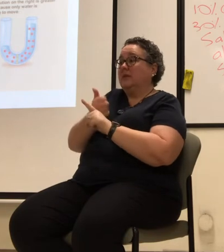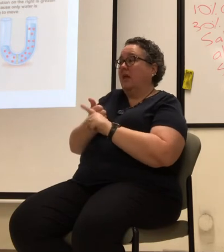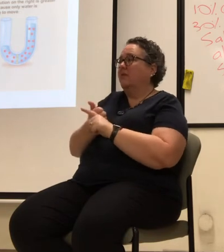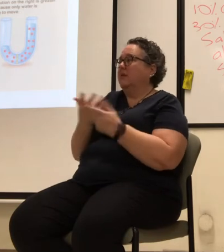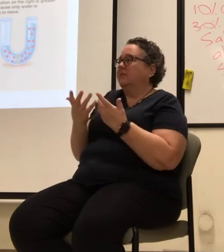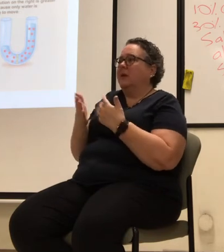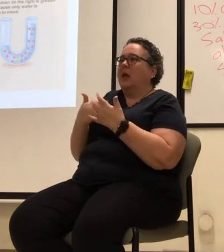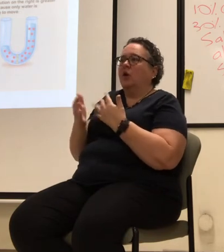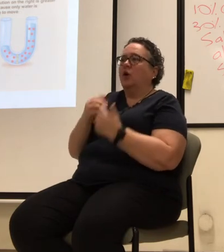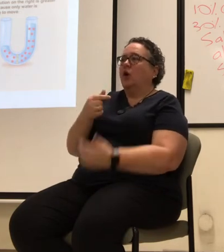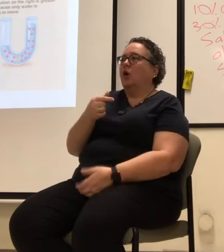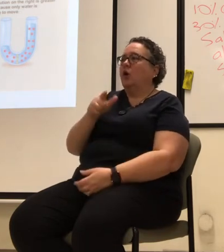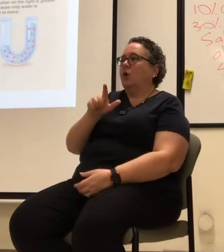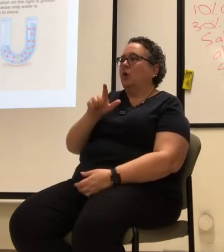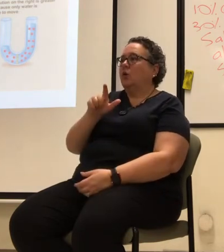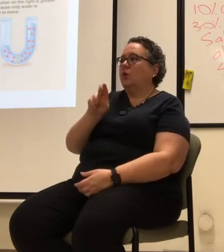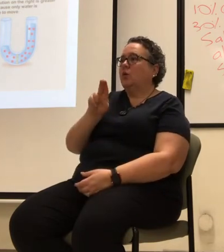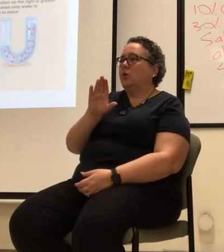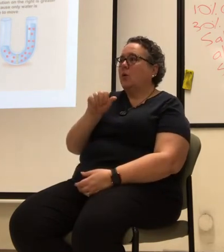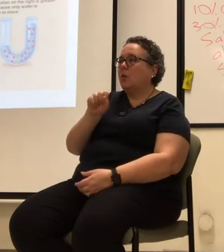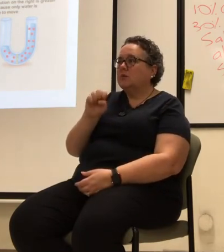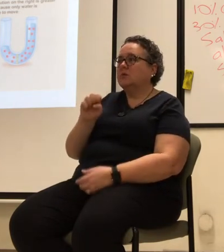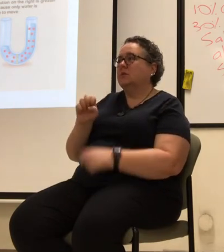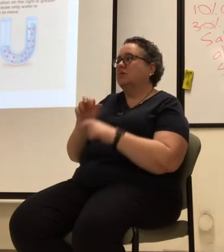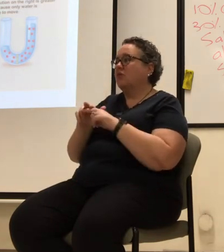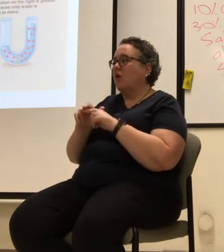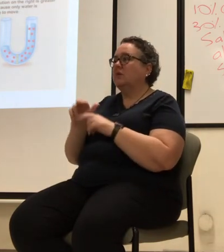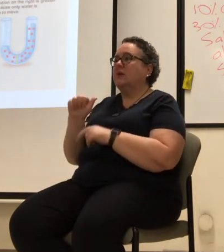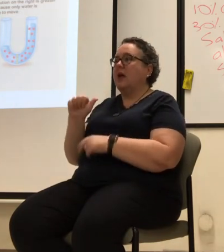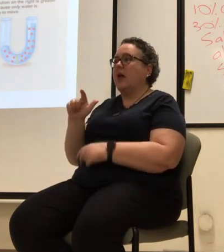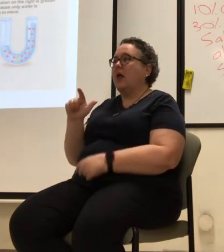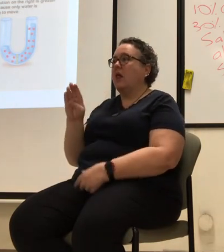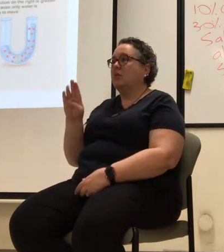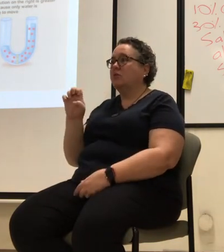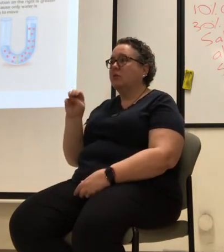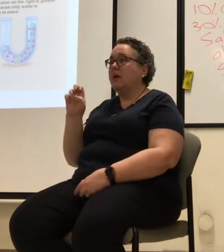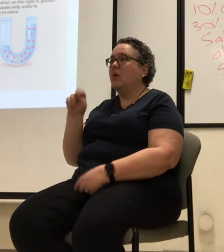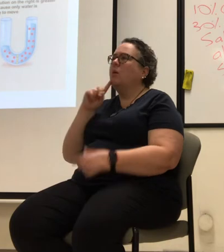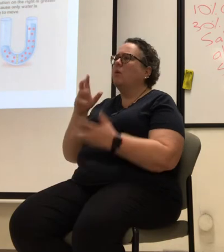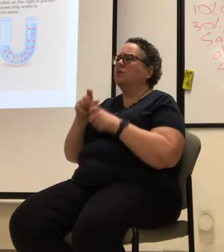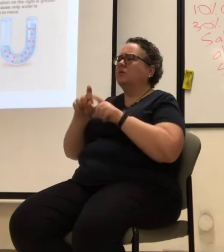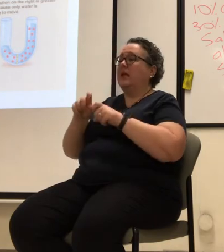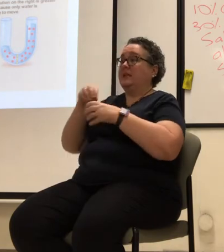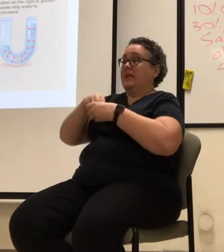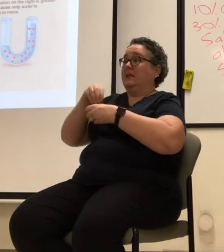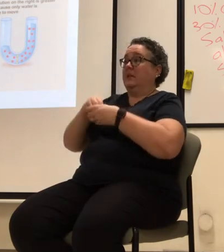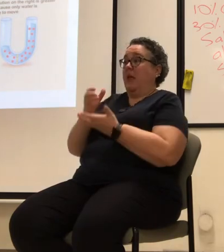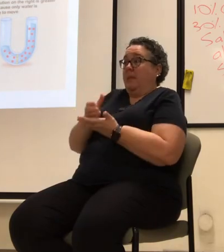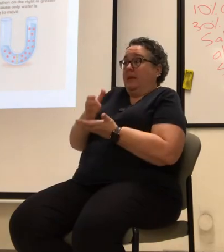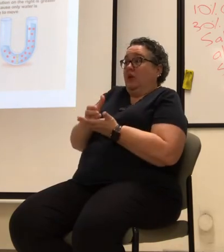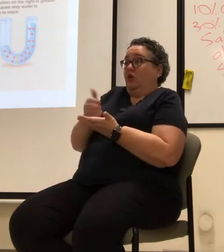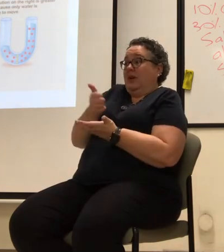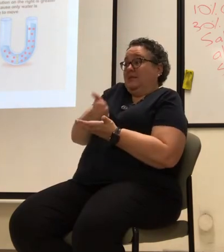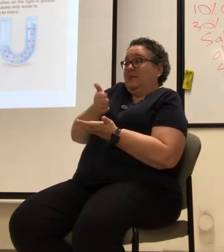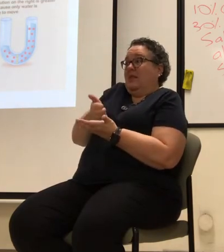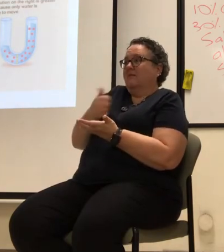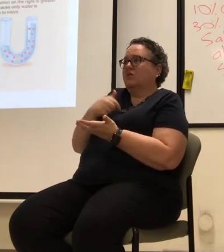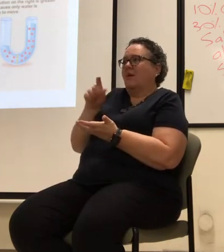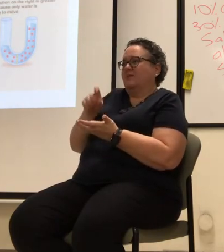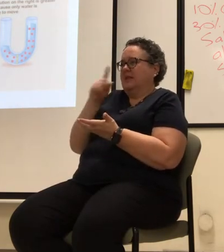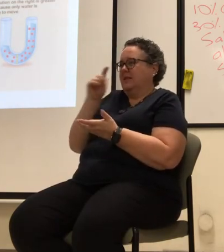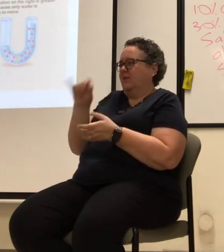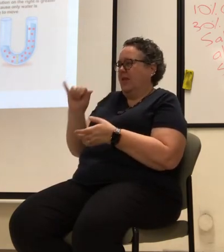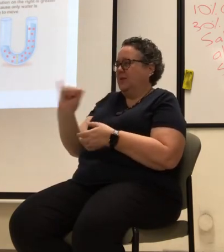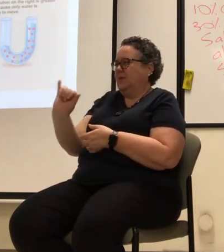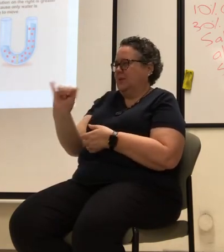it be glucose or salt or albumin or starch, got out into the beaker. Okay. So you have to test for